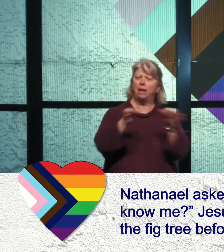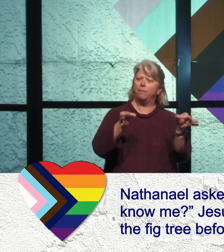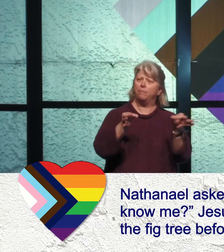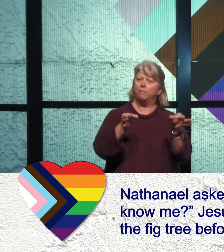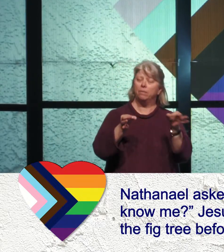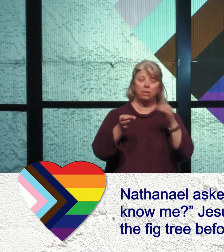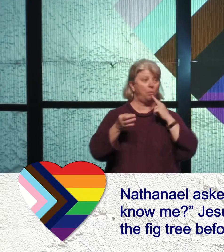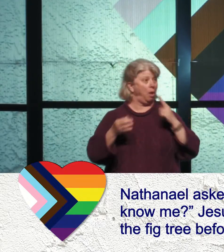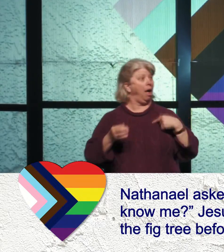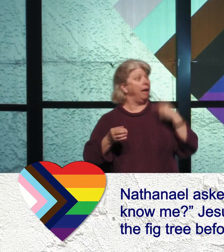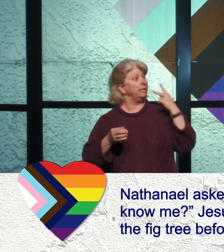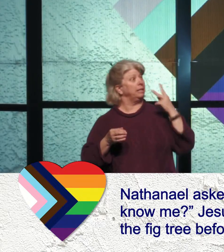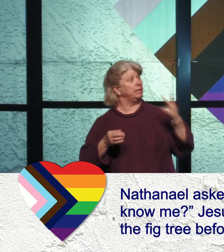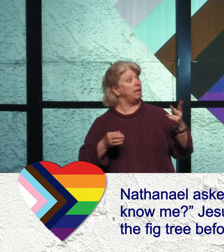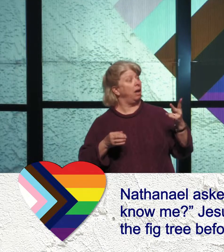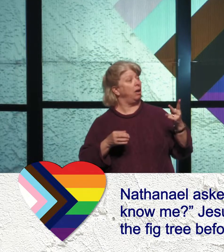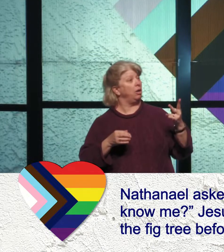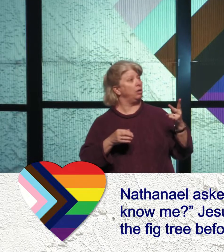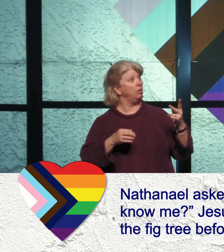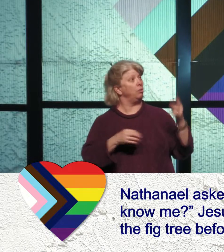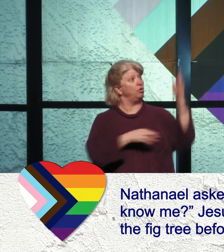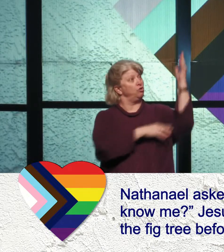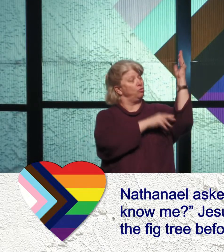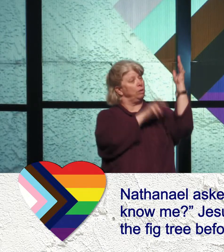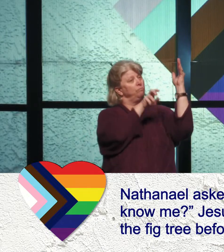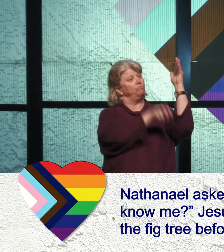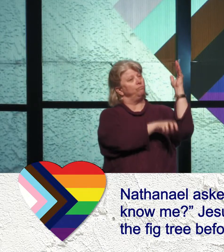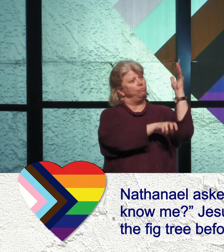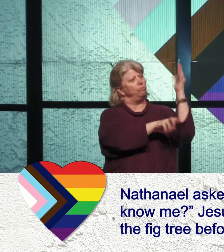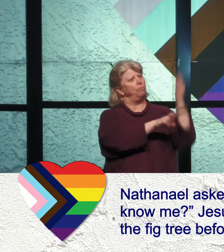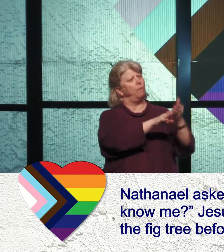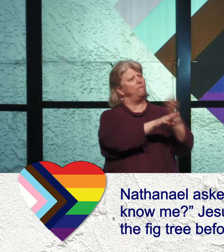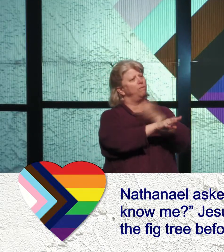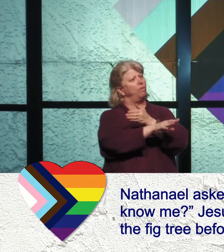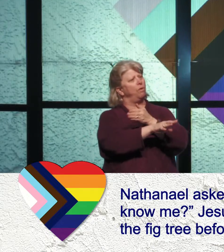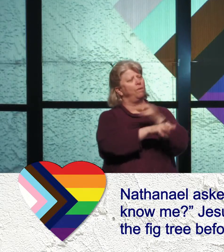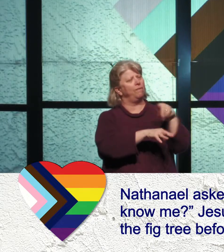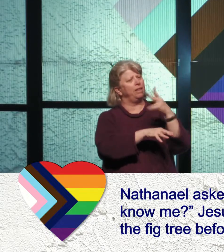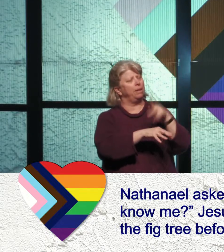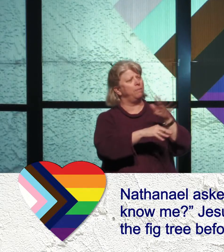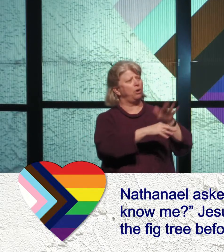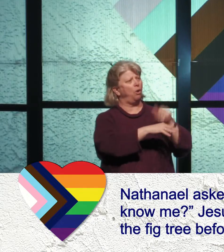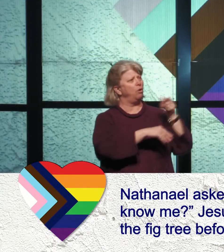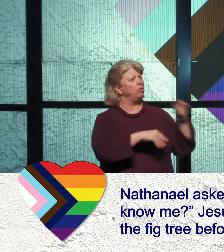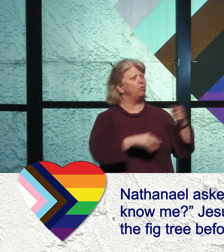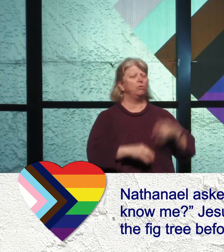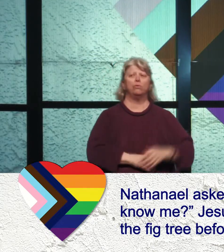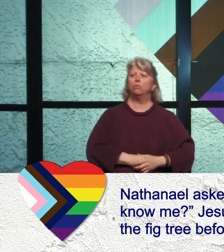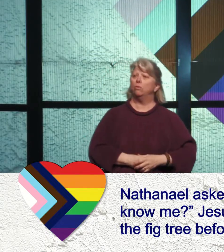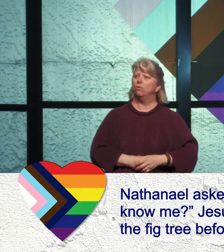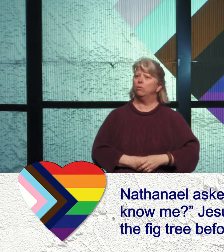says, well, I saw you under the fig tree before Philip called you.